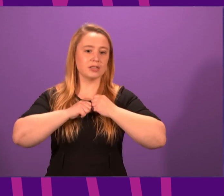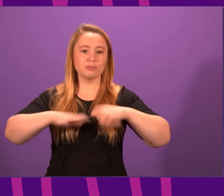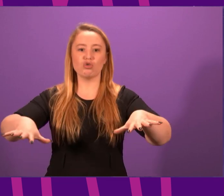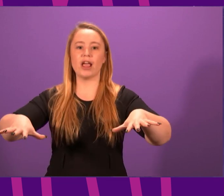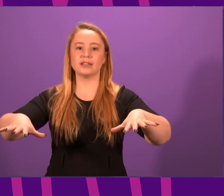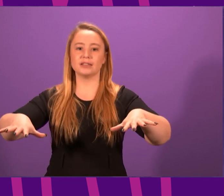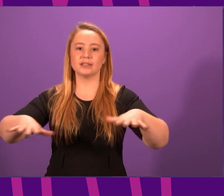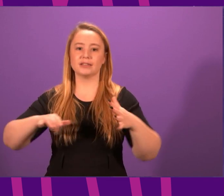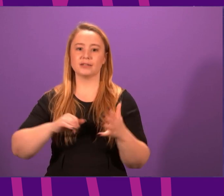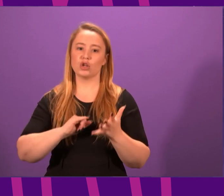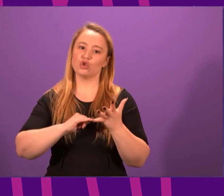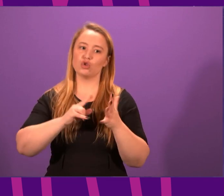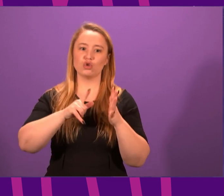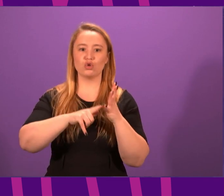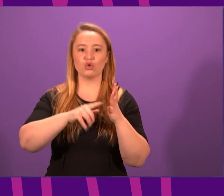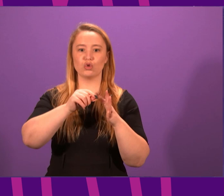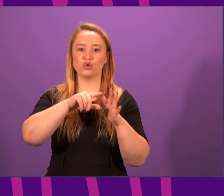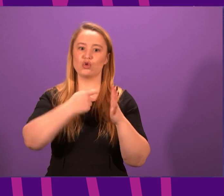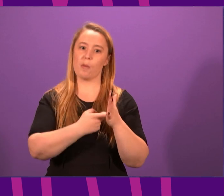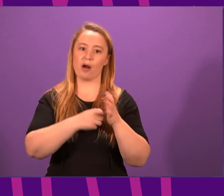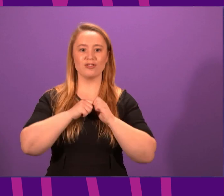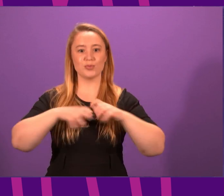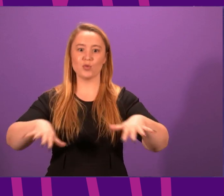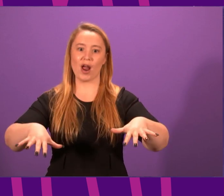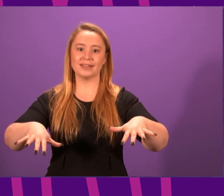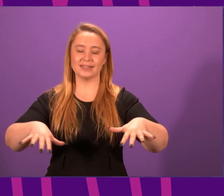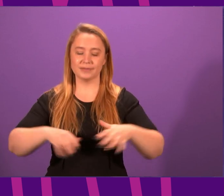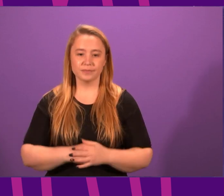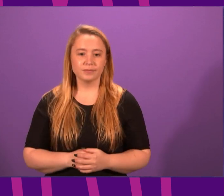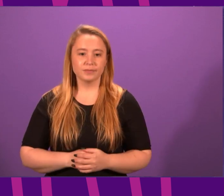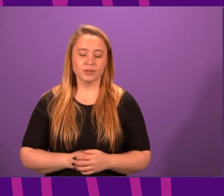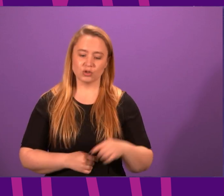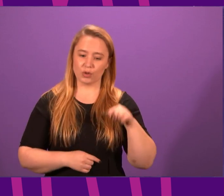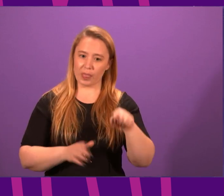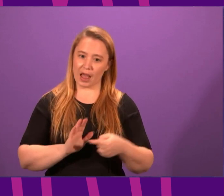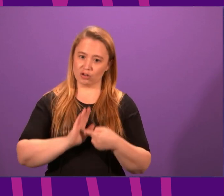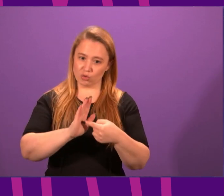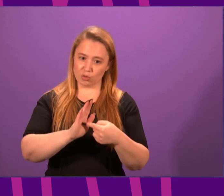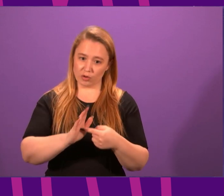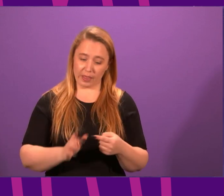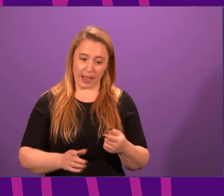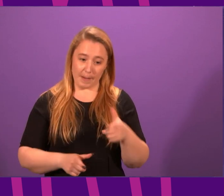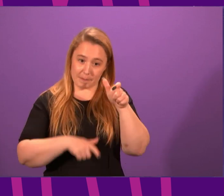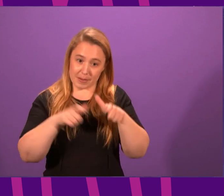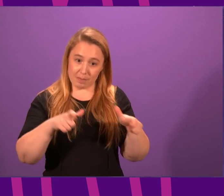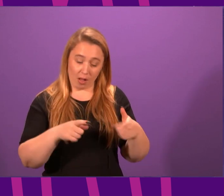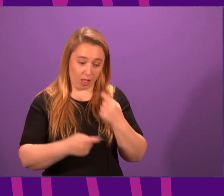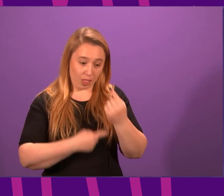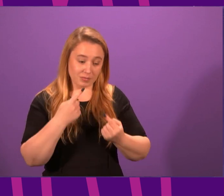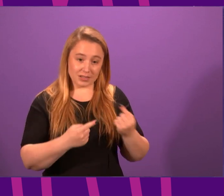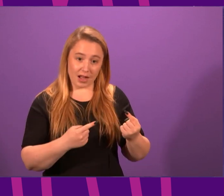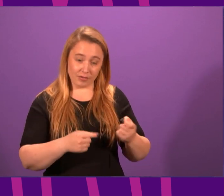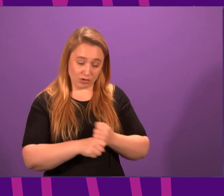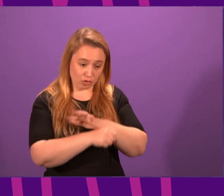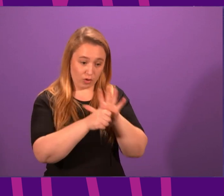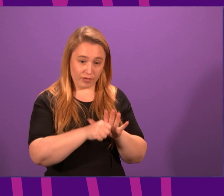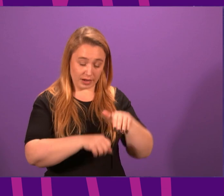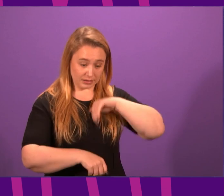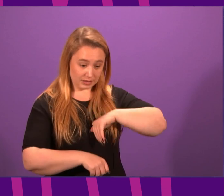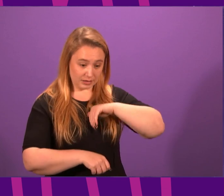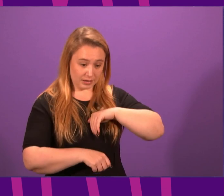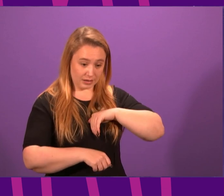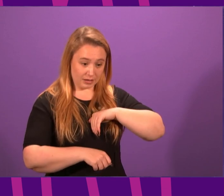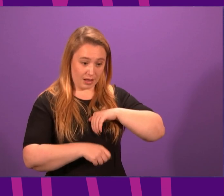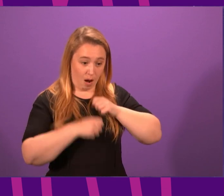The research seems to show that a small number of people with COVID pass it on to a